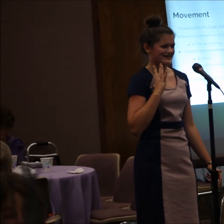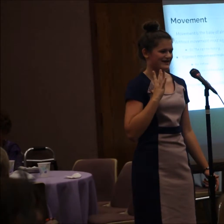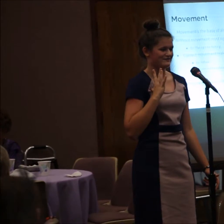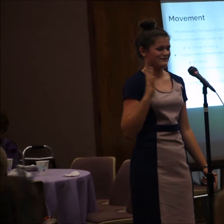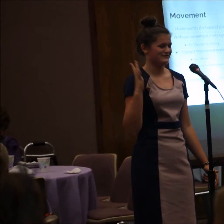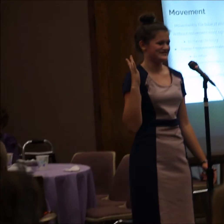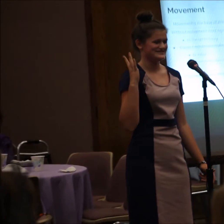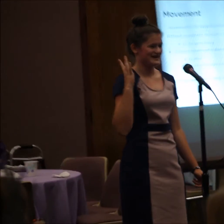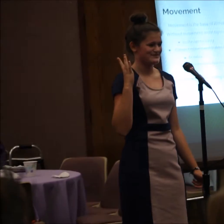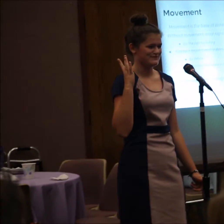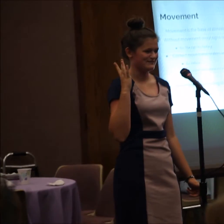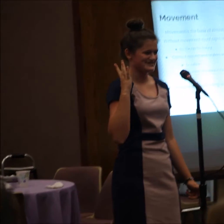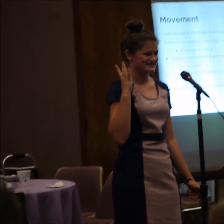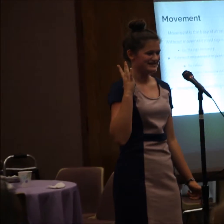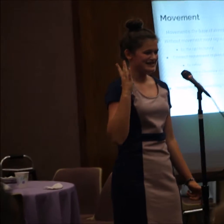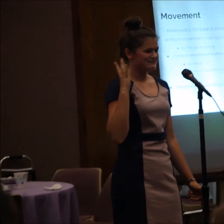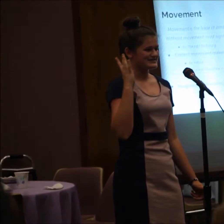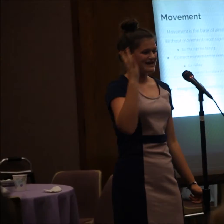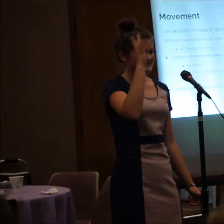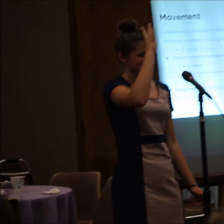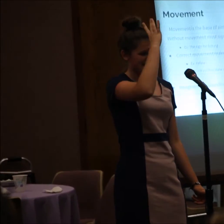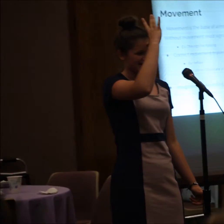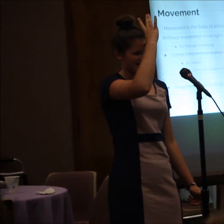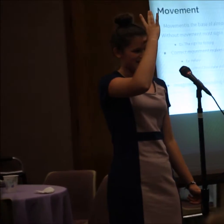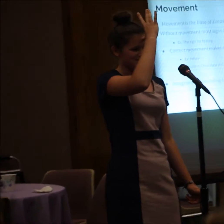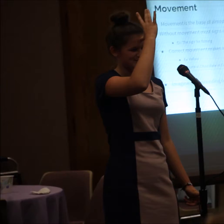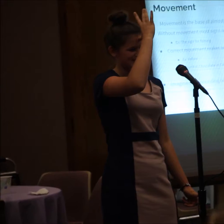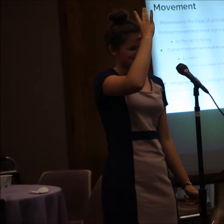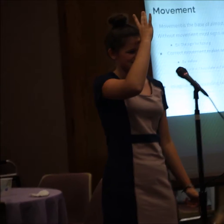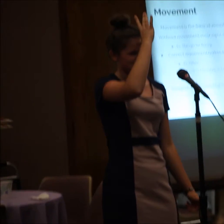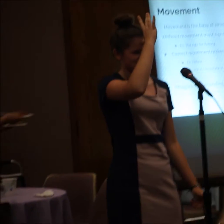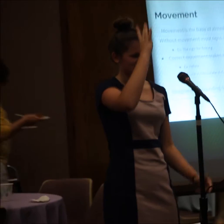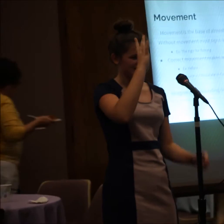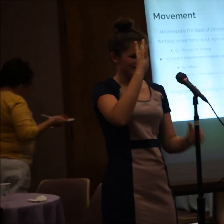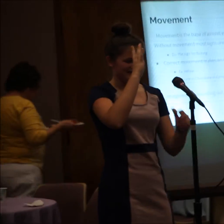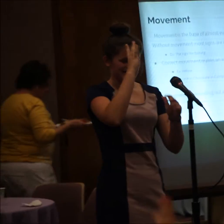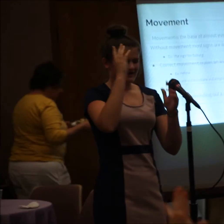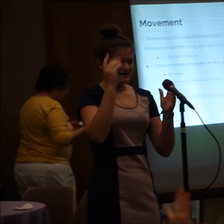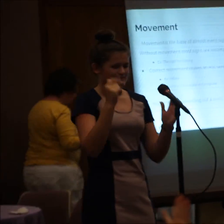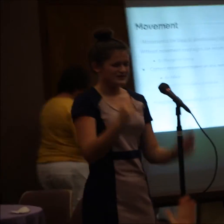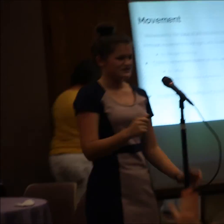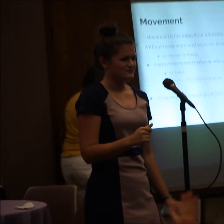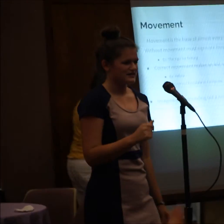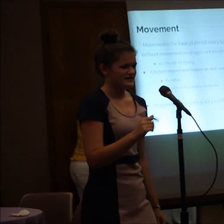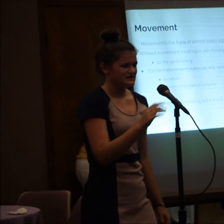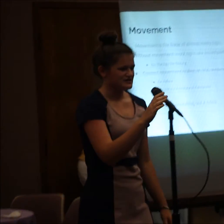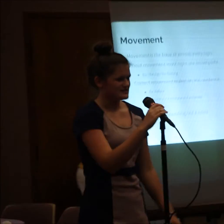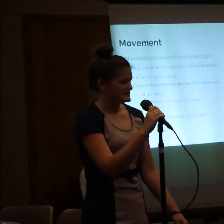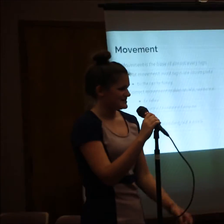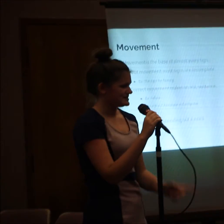I don't know if this is a sign. Probably isn't. But it's not the sign I was meaning to do. So it just completely changes the